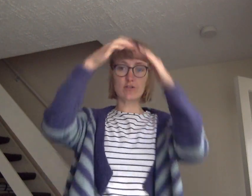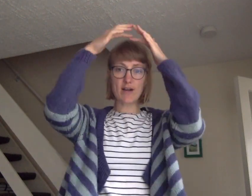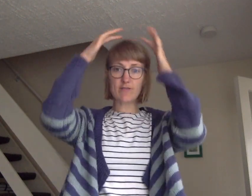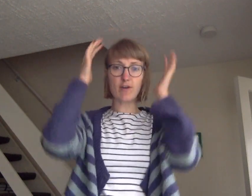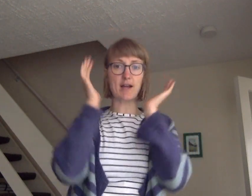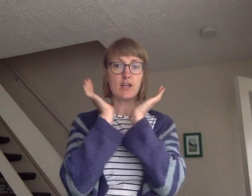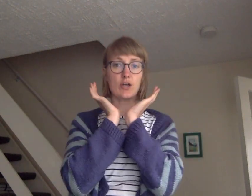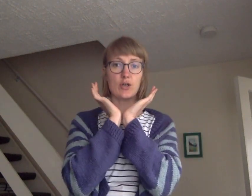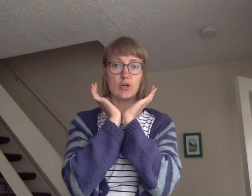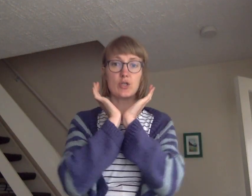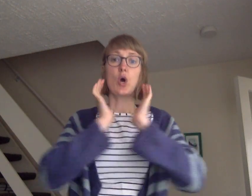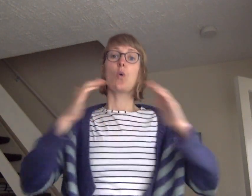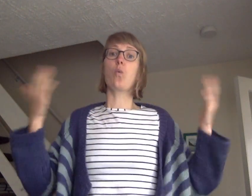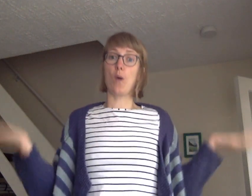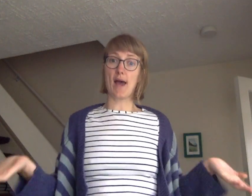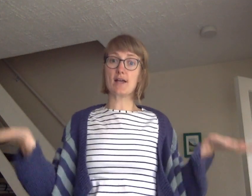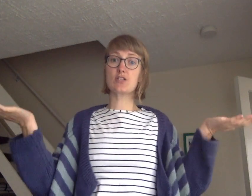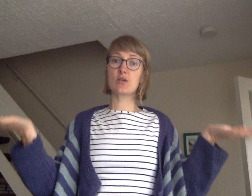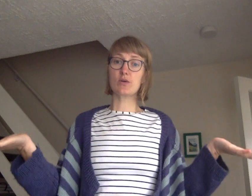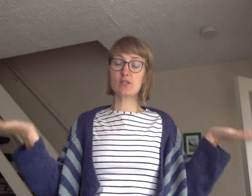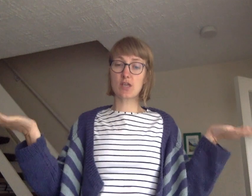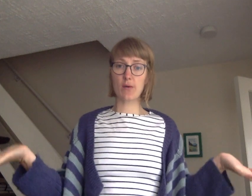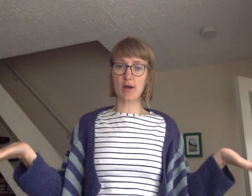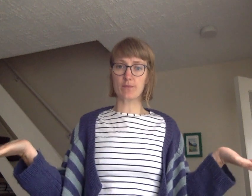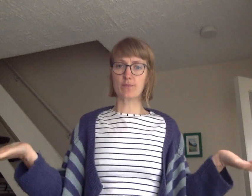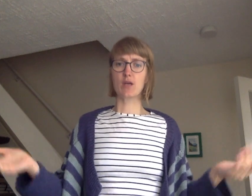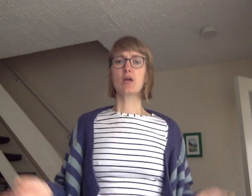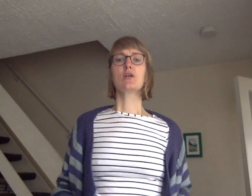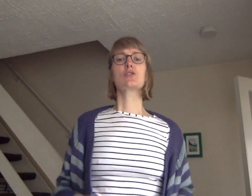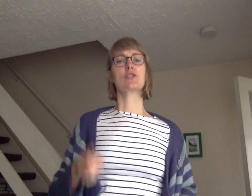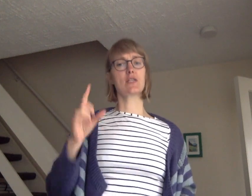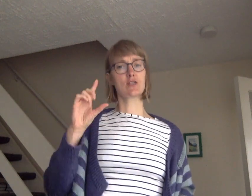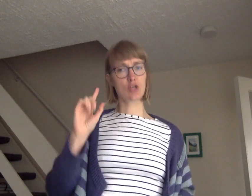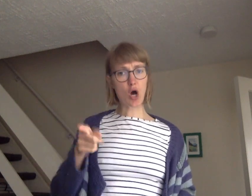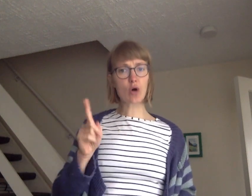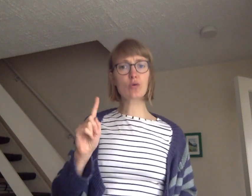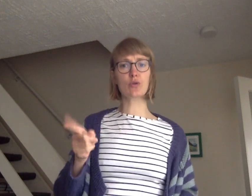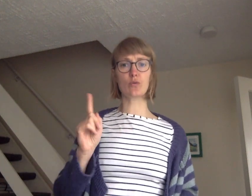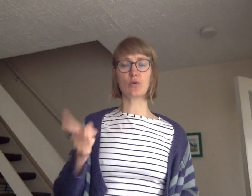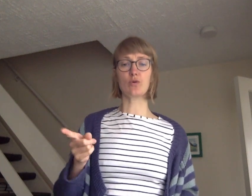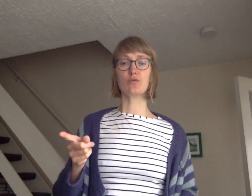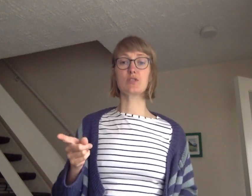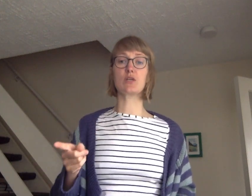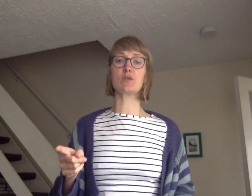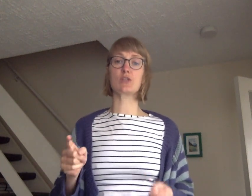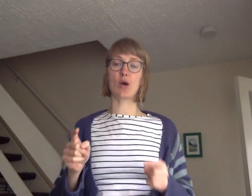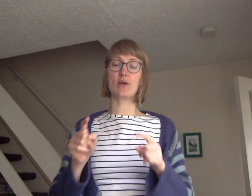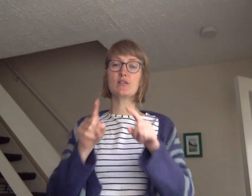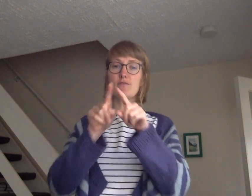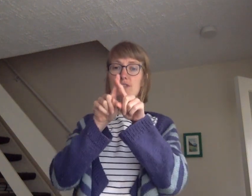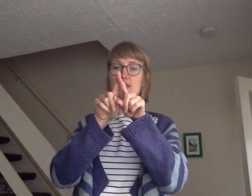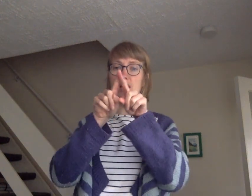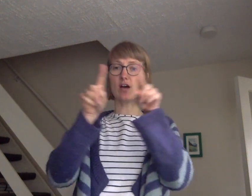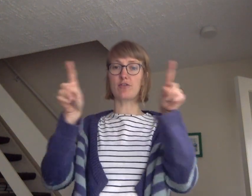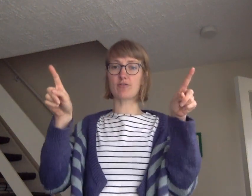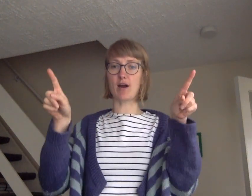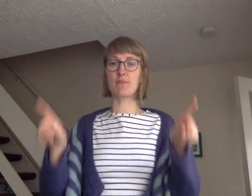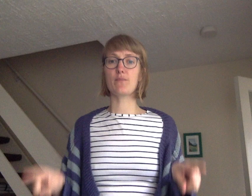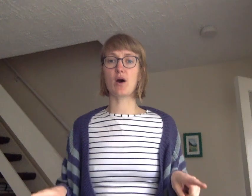Red Riding Hood where she was going. She told the wolf she was going to visit her